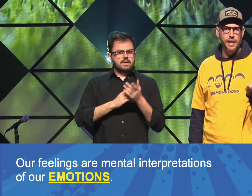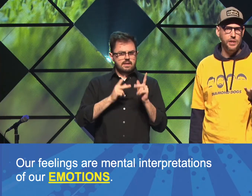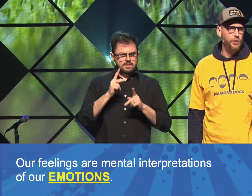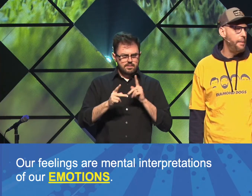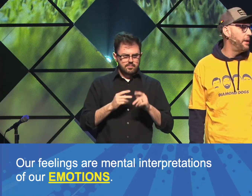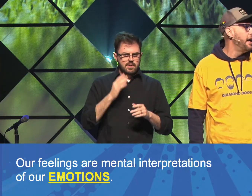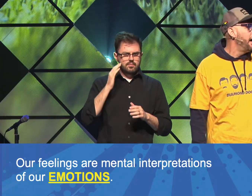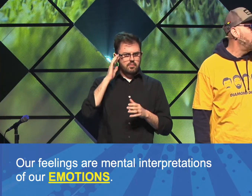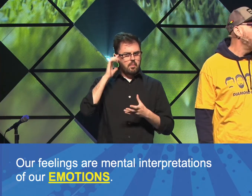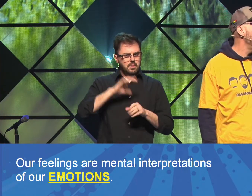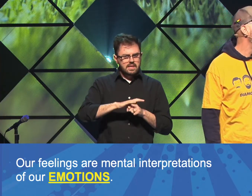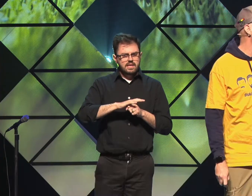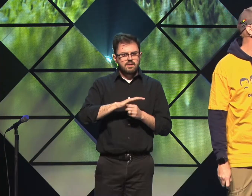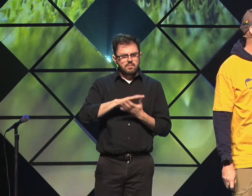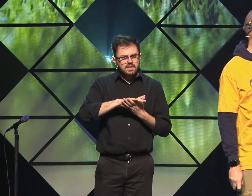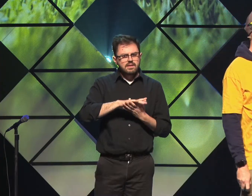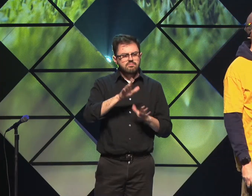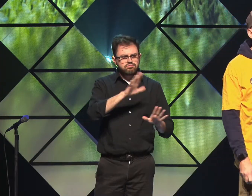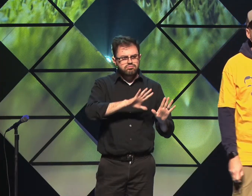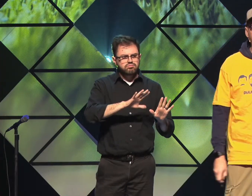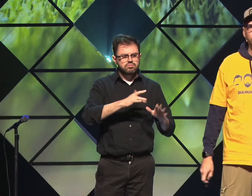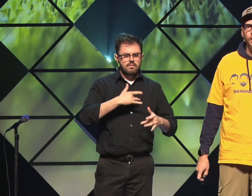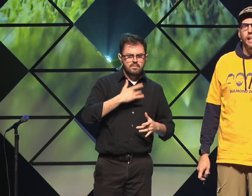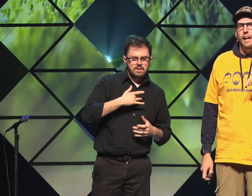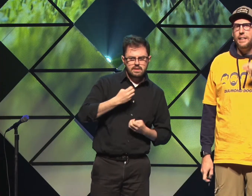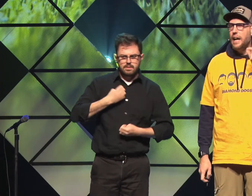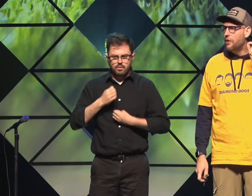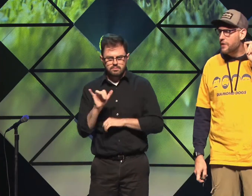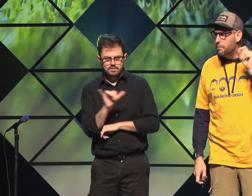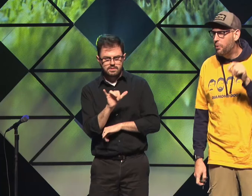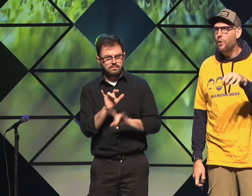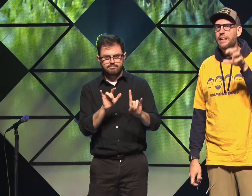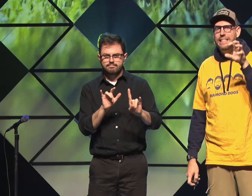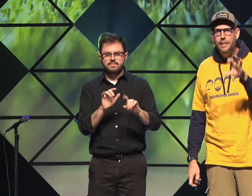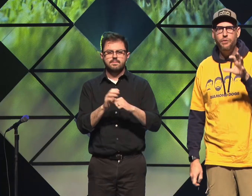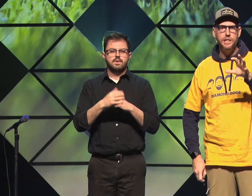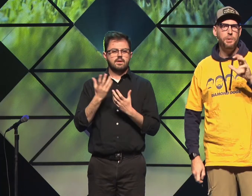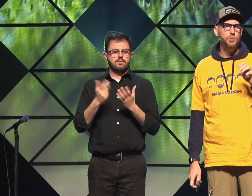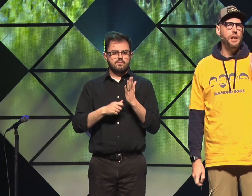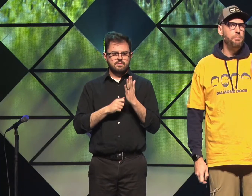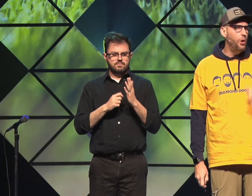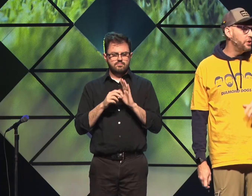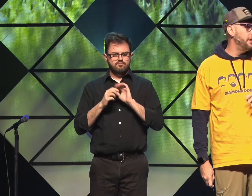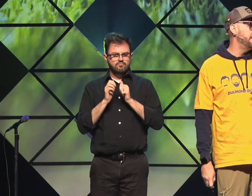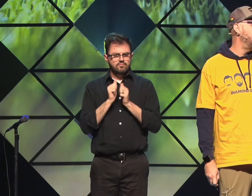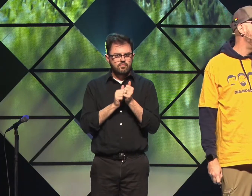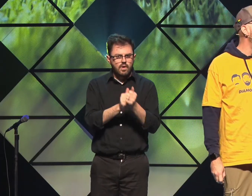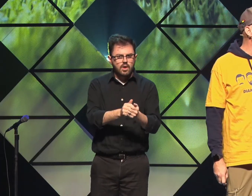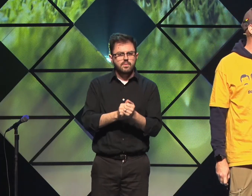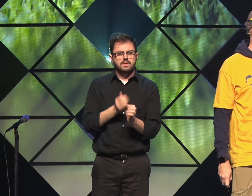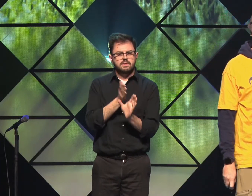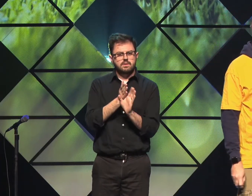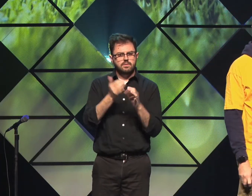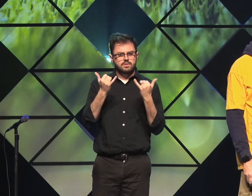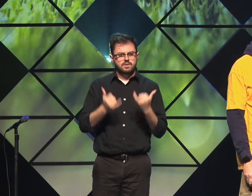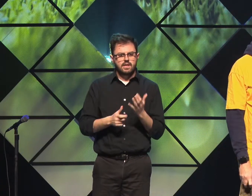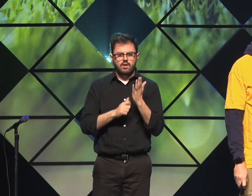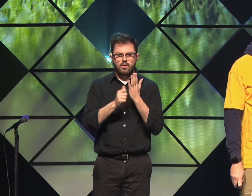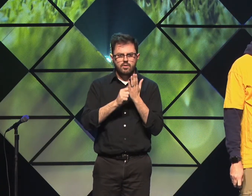same things, right? But according to a Psychology Today article titled The Important Difference Between Emotions and